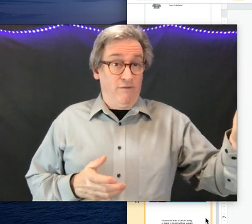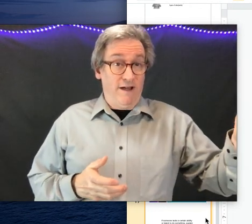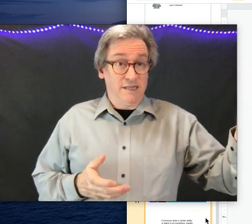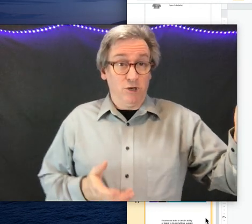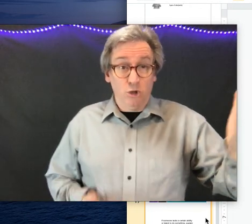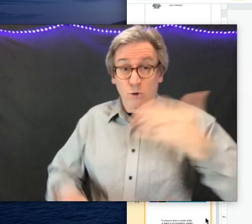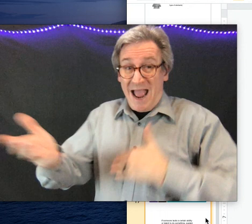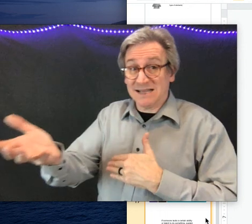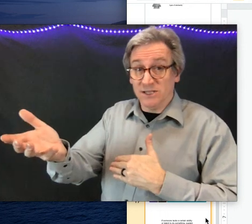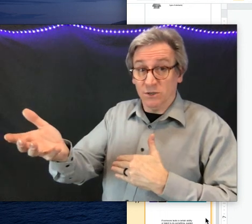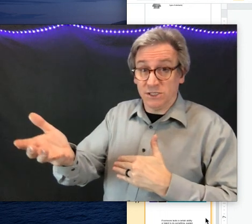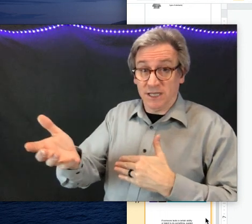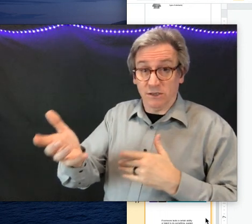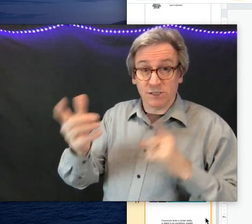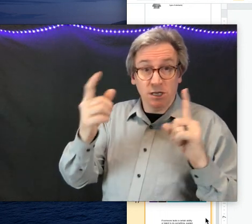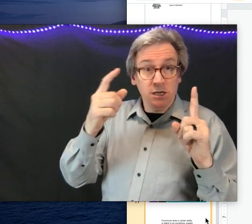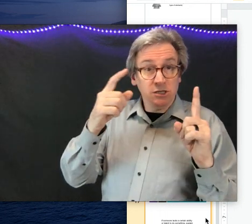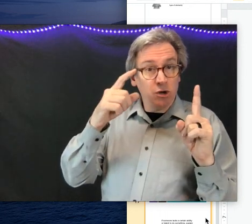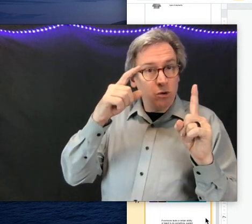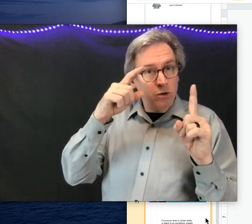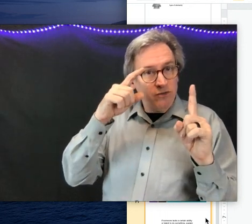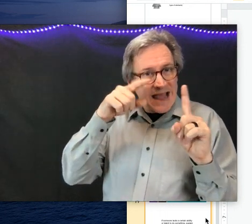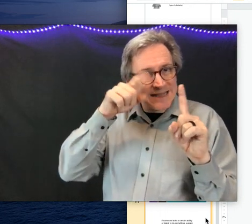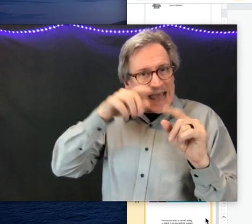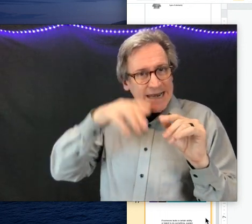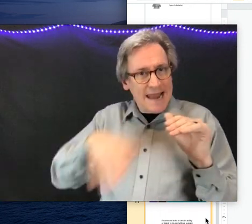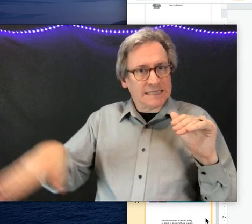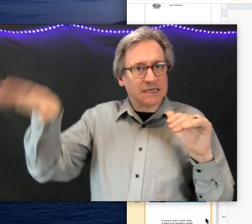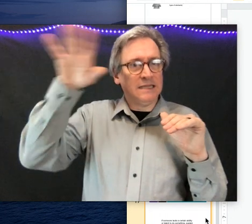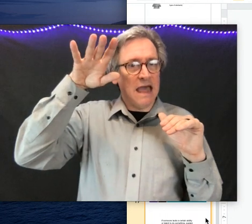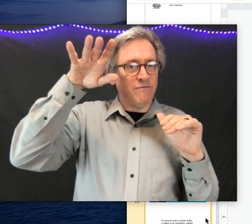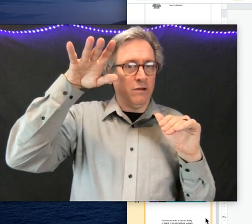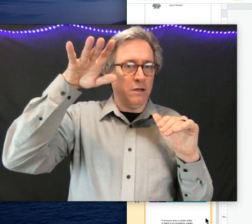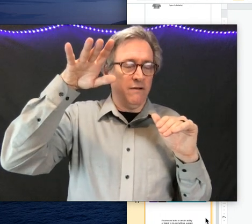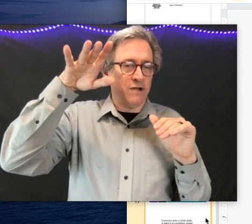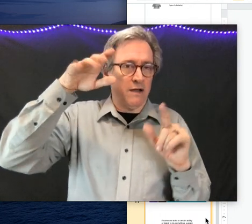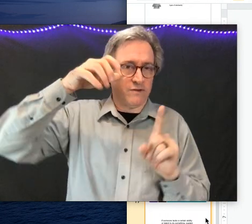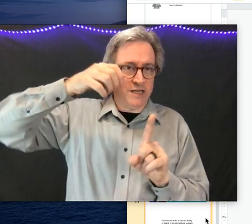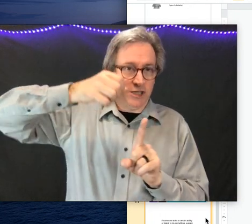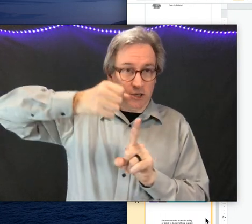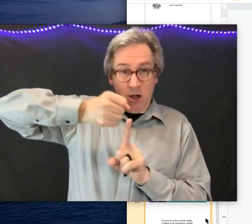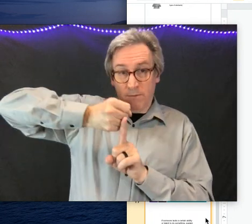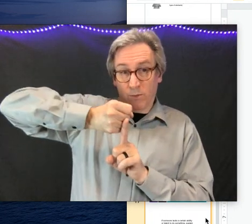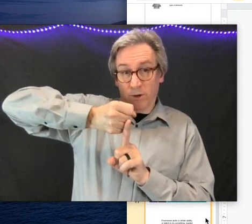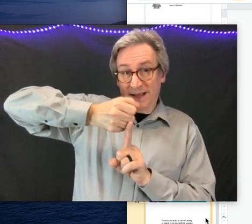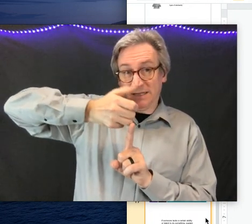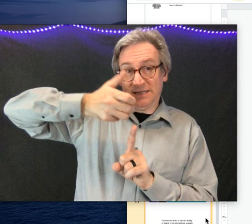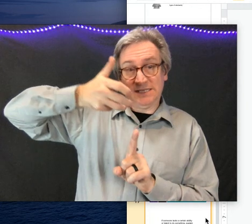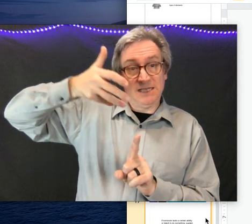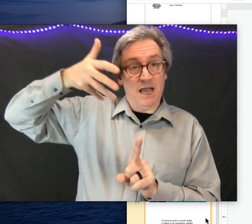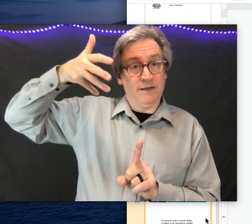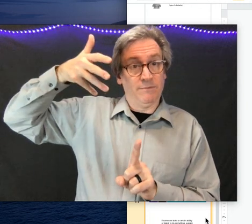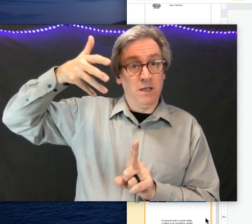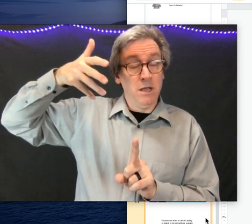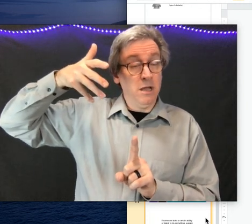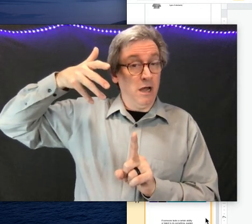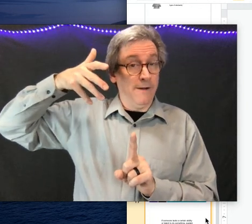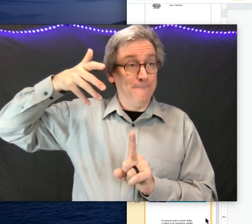Maybe go find someone who has those skills. So that's that next level of conversation. Remember, we go back to this